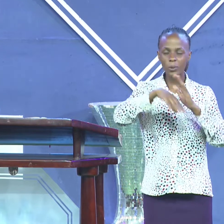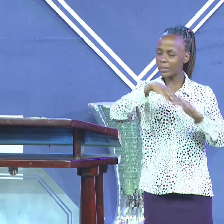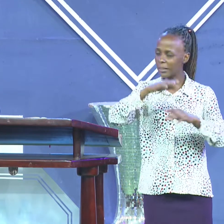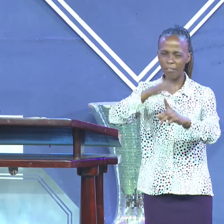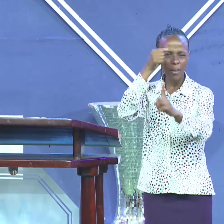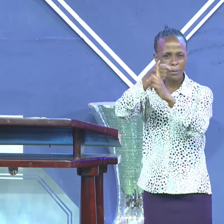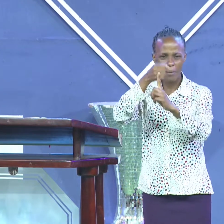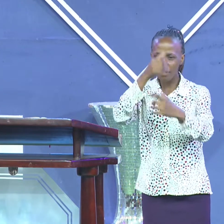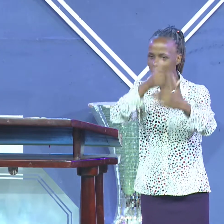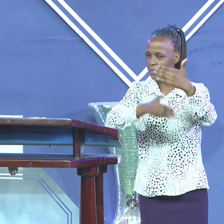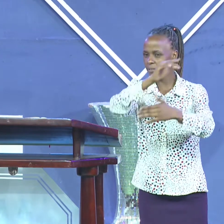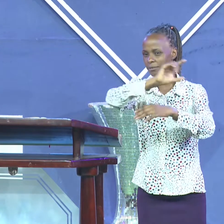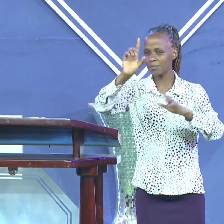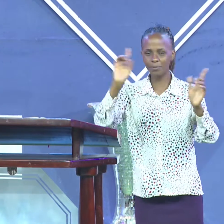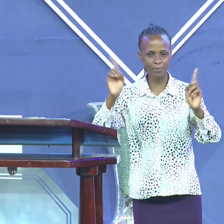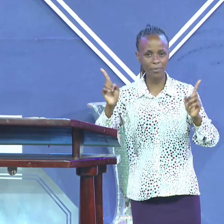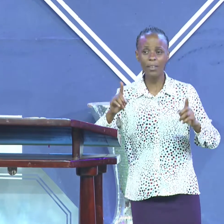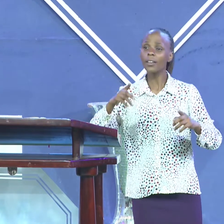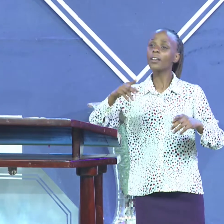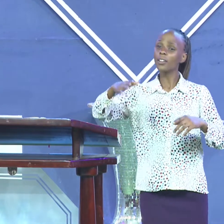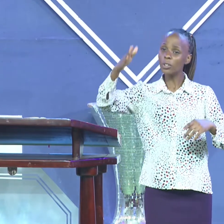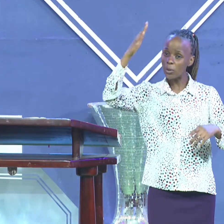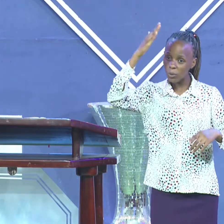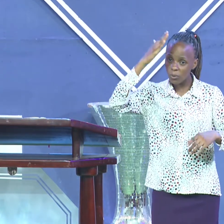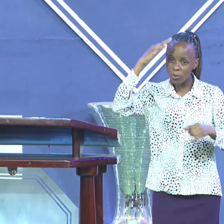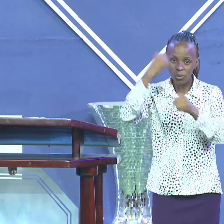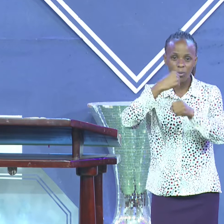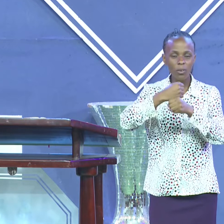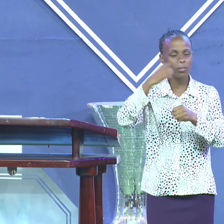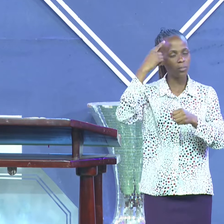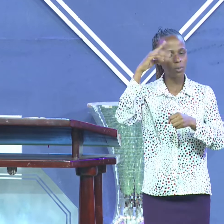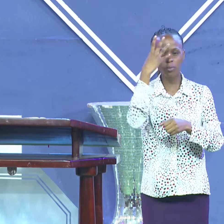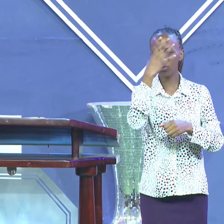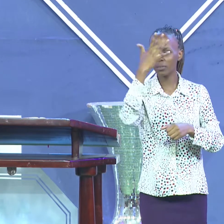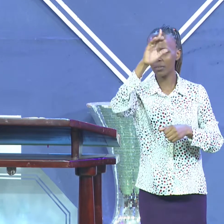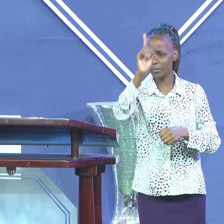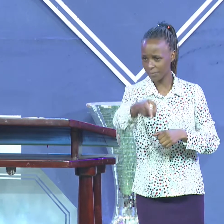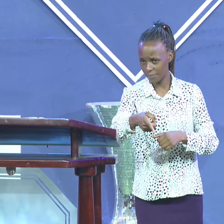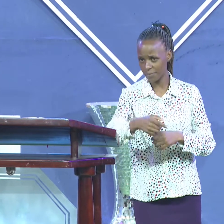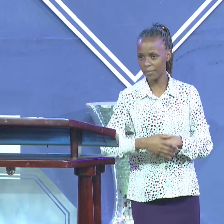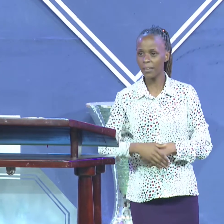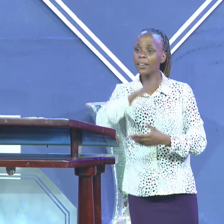will not demand for that money in the next week. Just know for that month you're going to earn